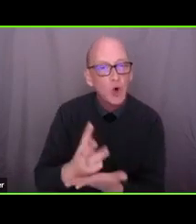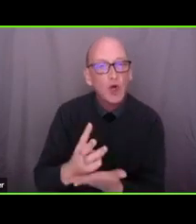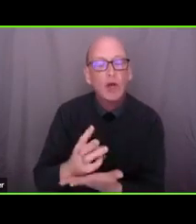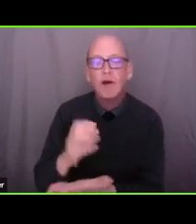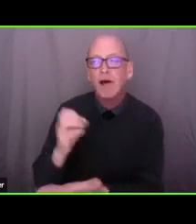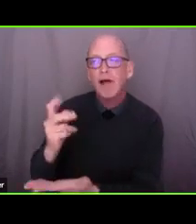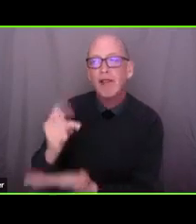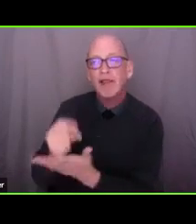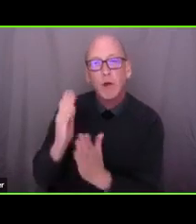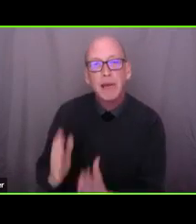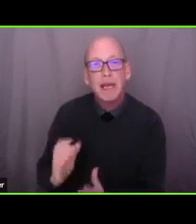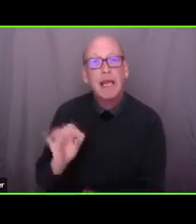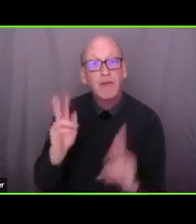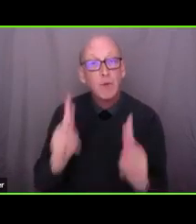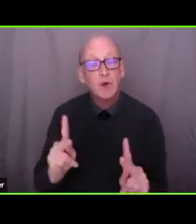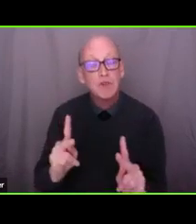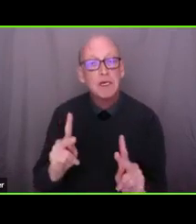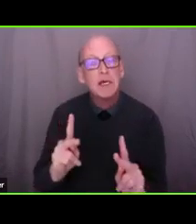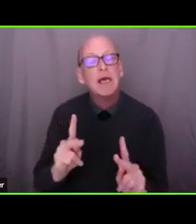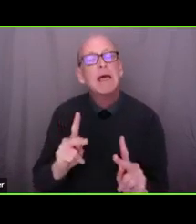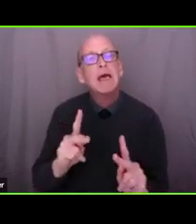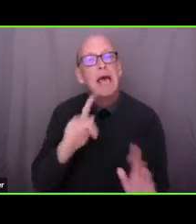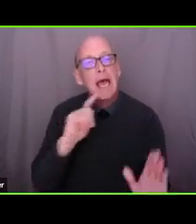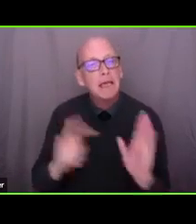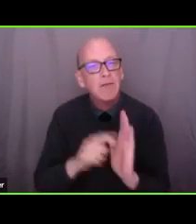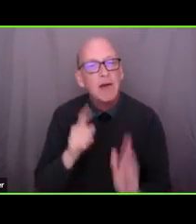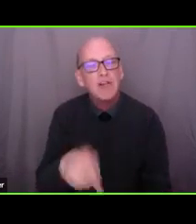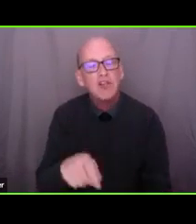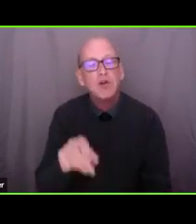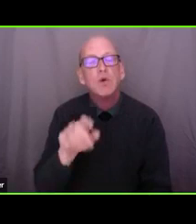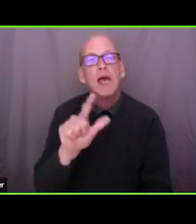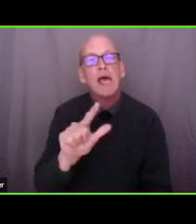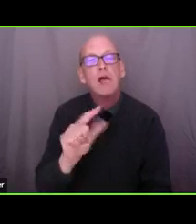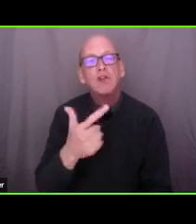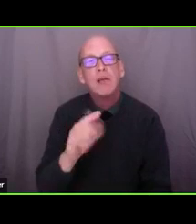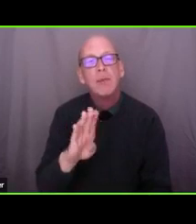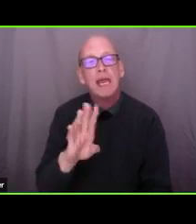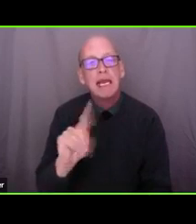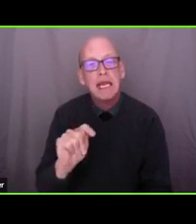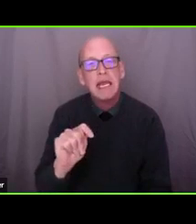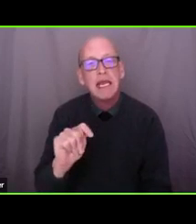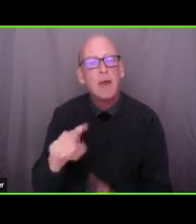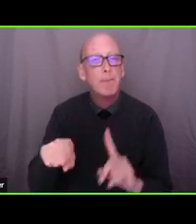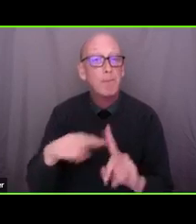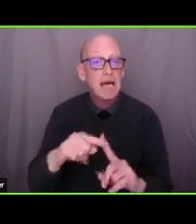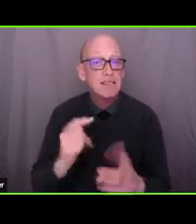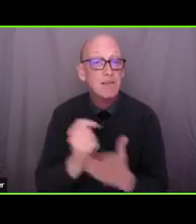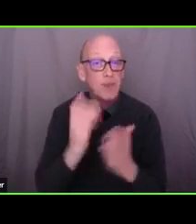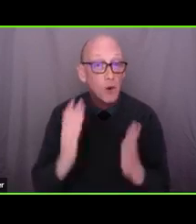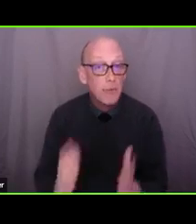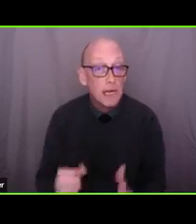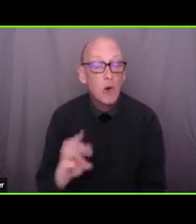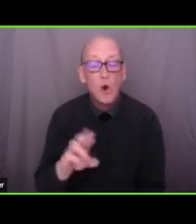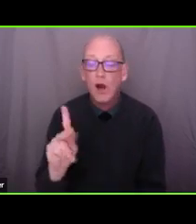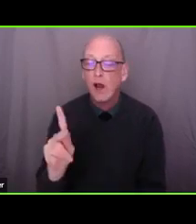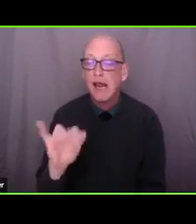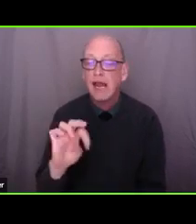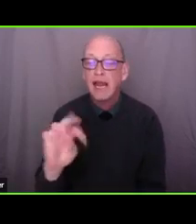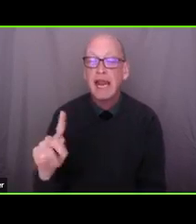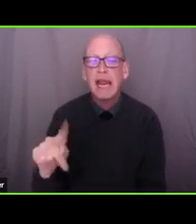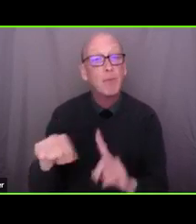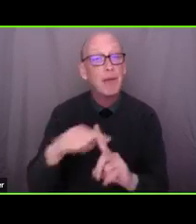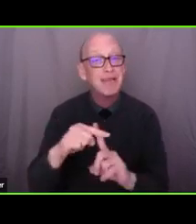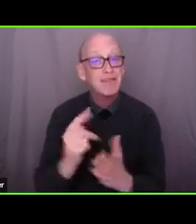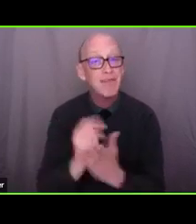someone identifies you as like a kink positive therapist or an LGBT positive therapist, all of a sudden your whole caseload is going to be that specific